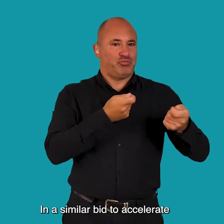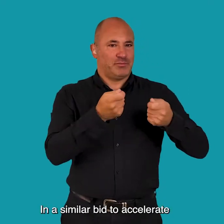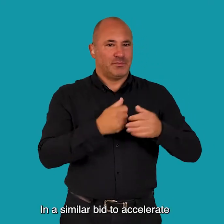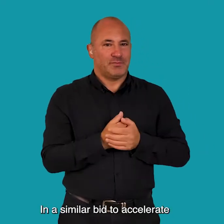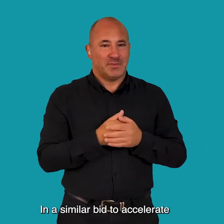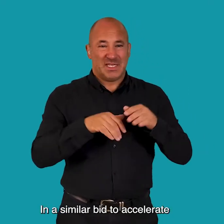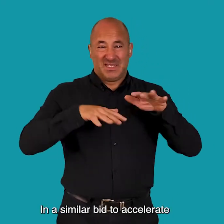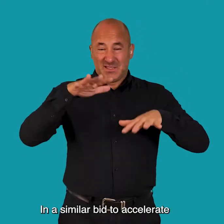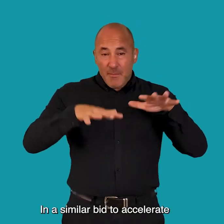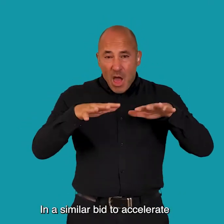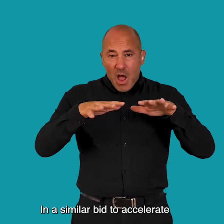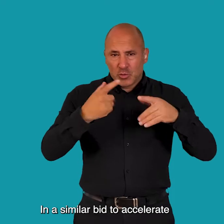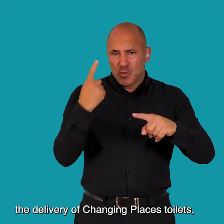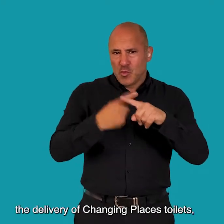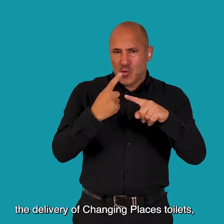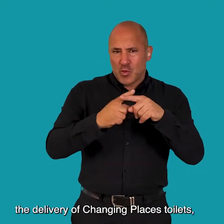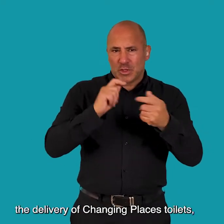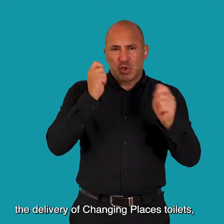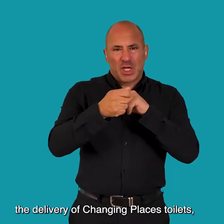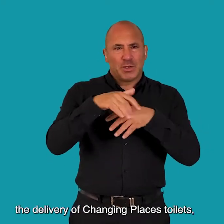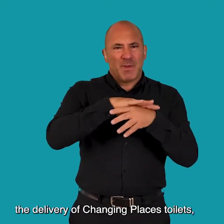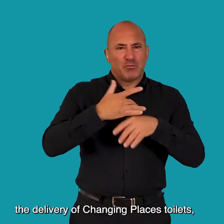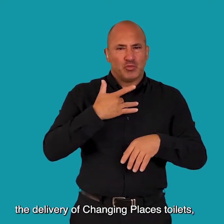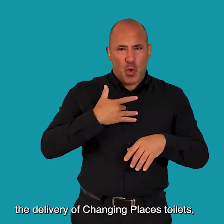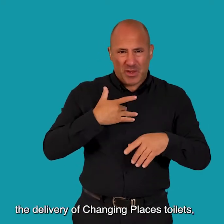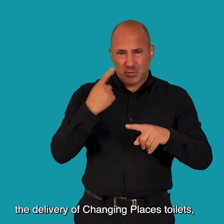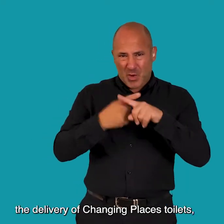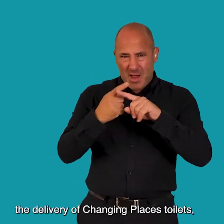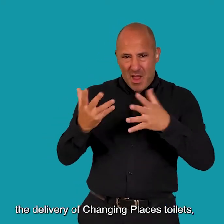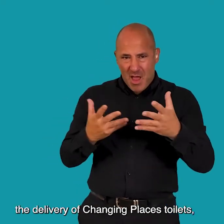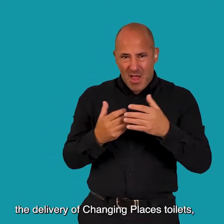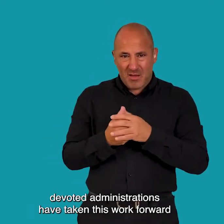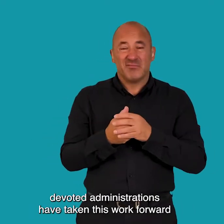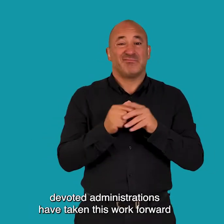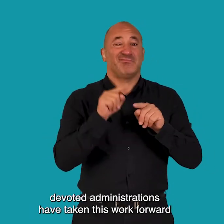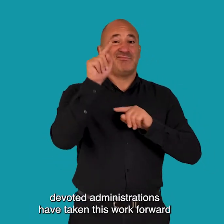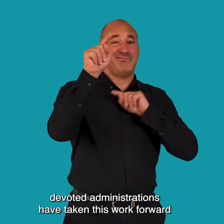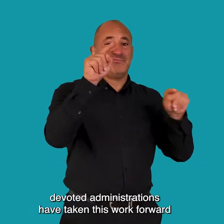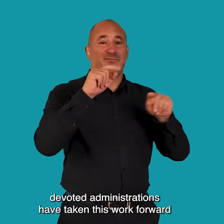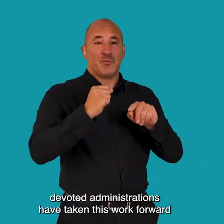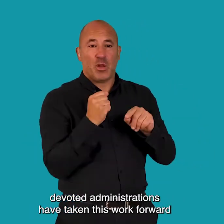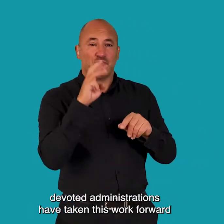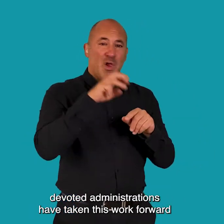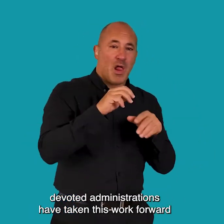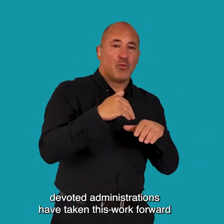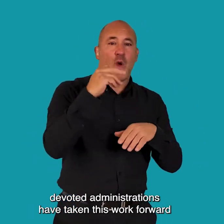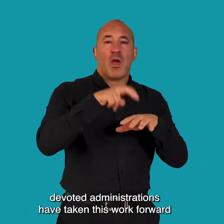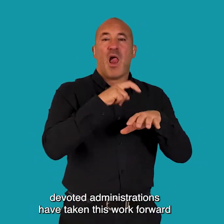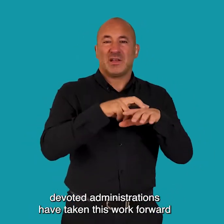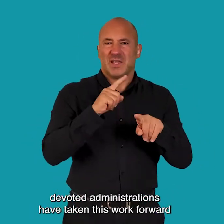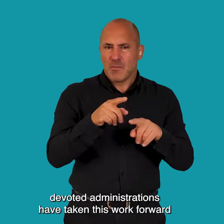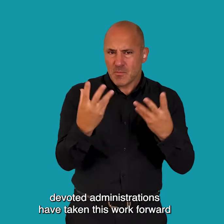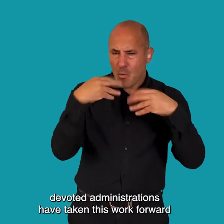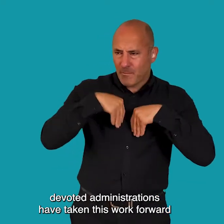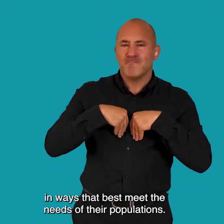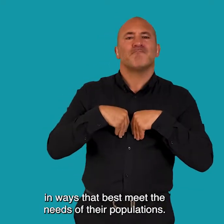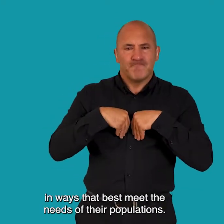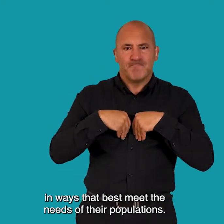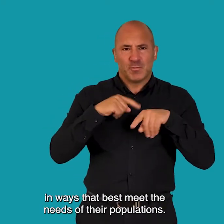similar bid to accelerate the delivery of Changing Places toilets, devolved administrations have taken this work forward in ways that